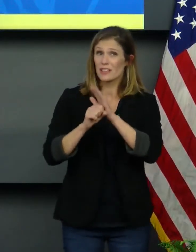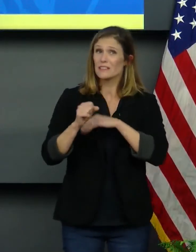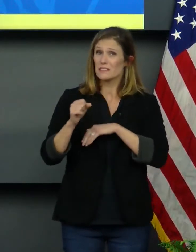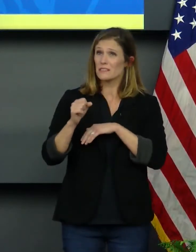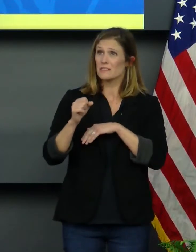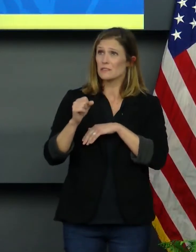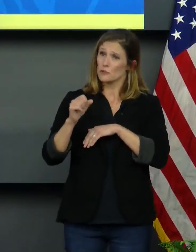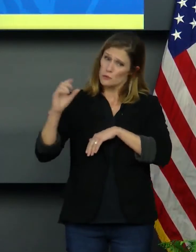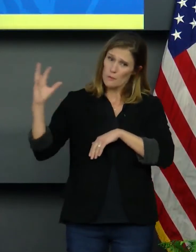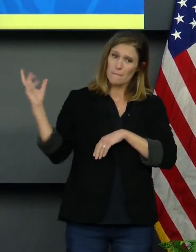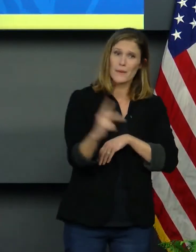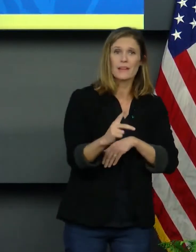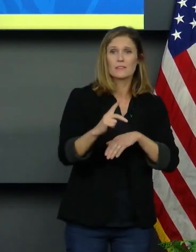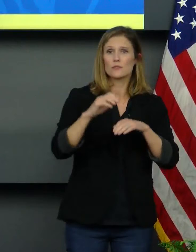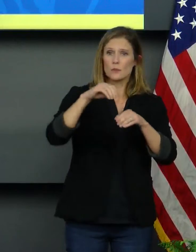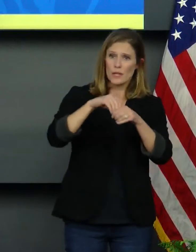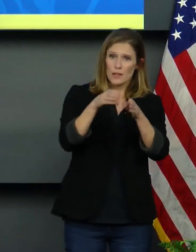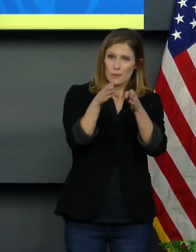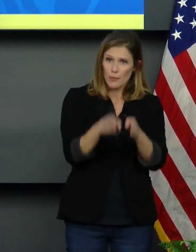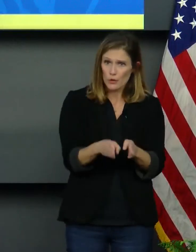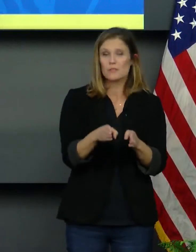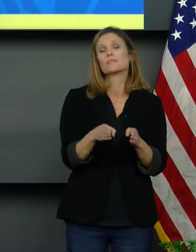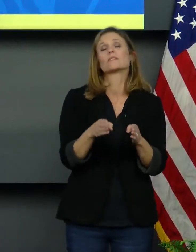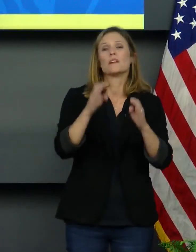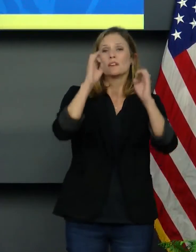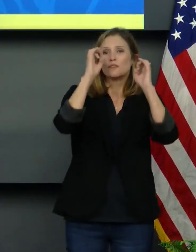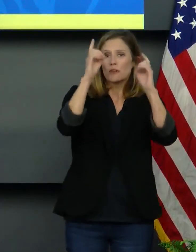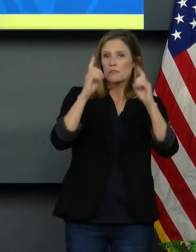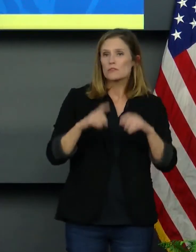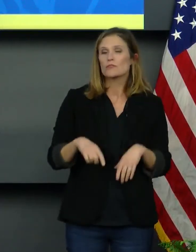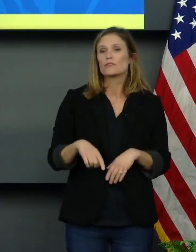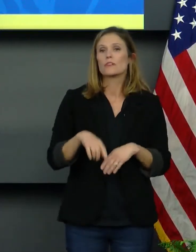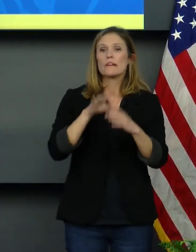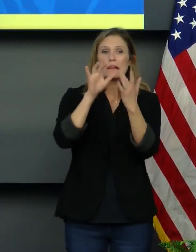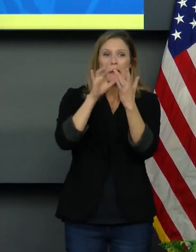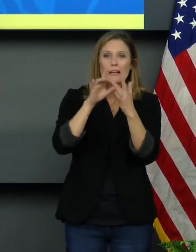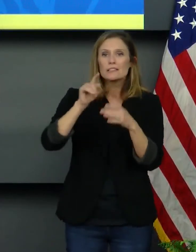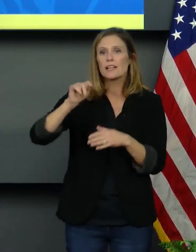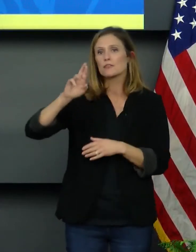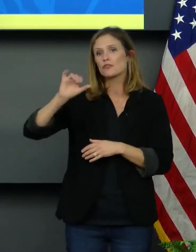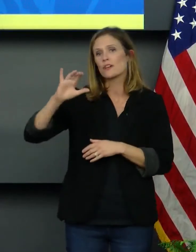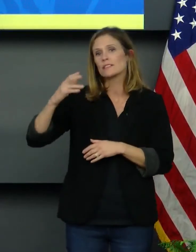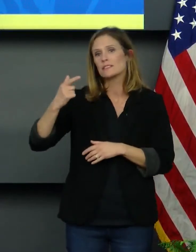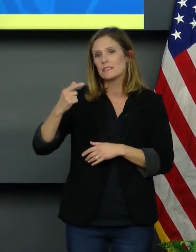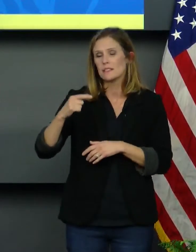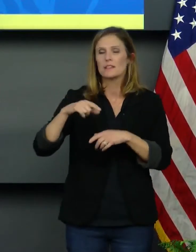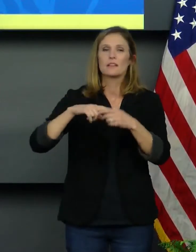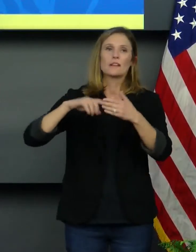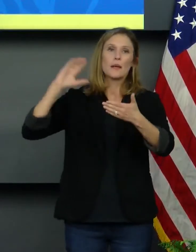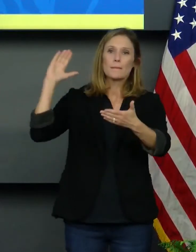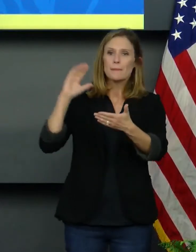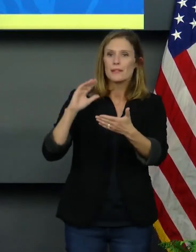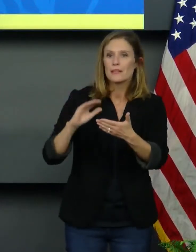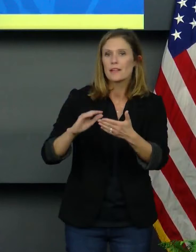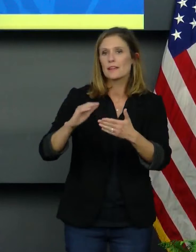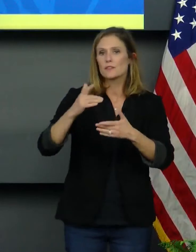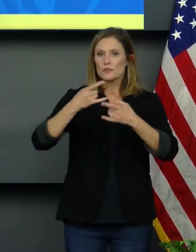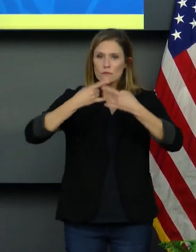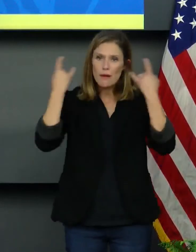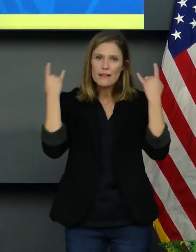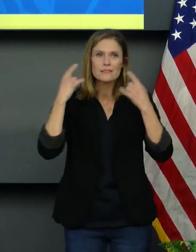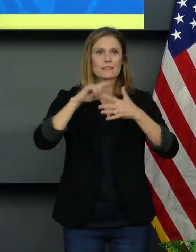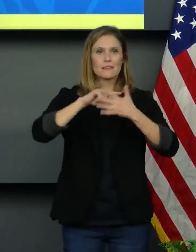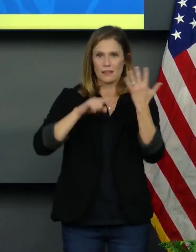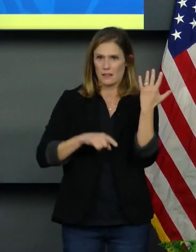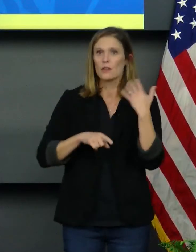education, and we did a good job with contact tracing. Schools did a really good job with mitigation, with masking and distancing. And while